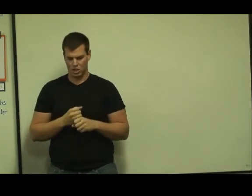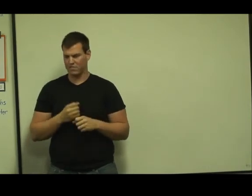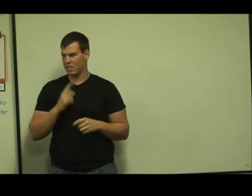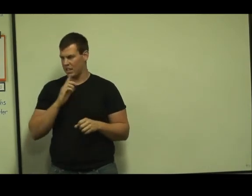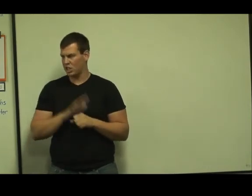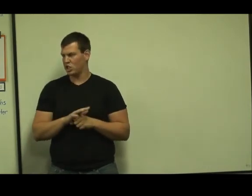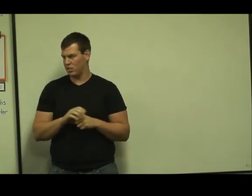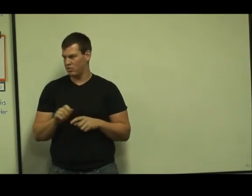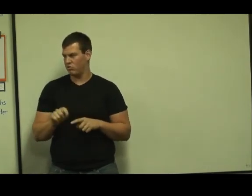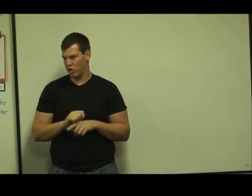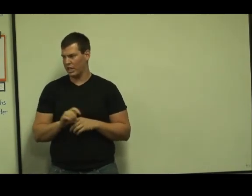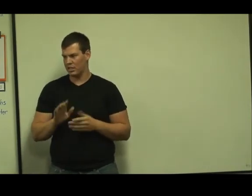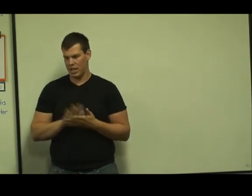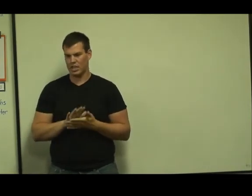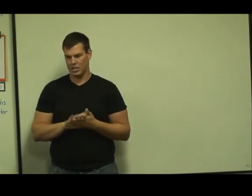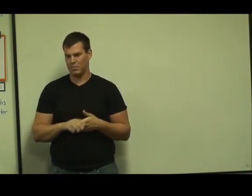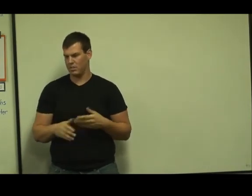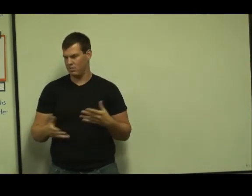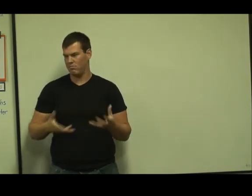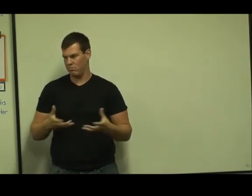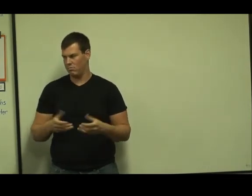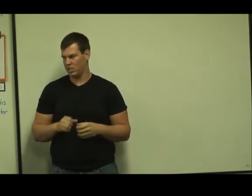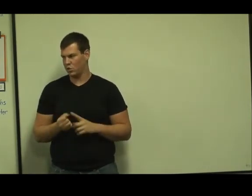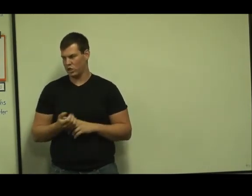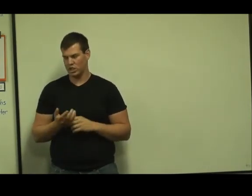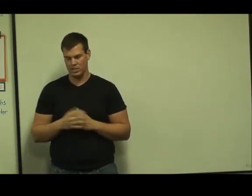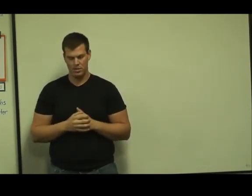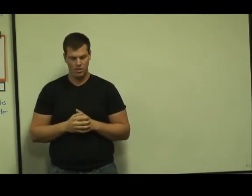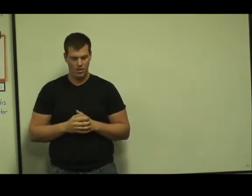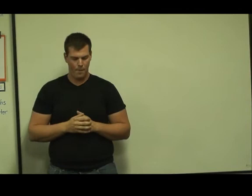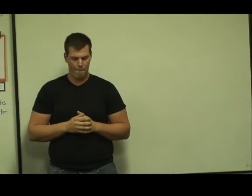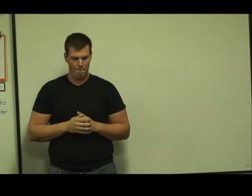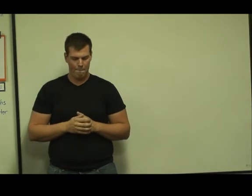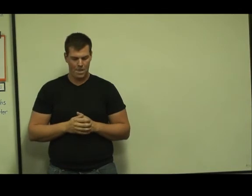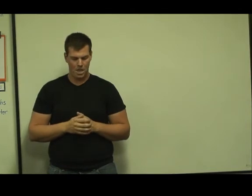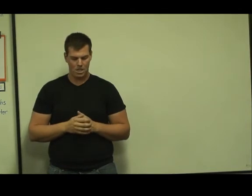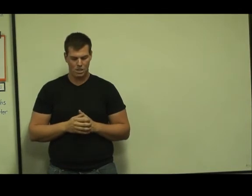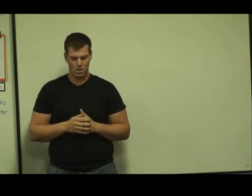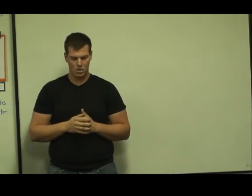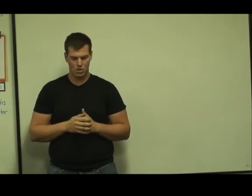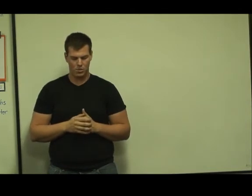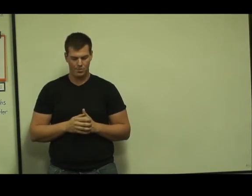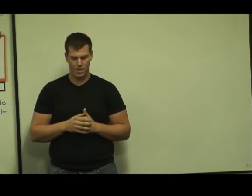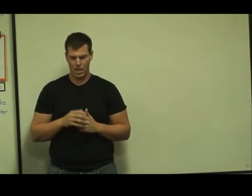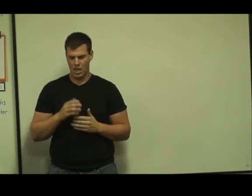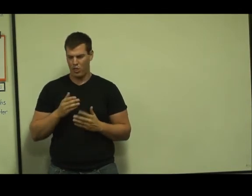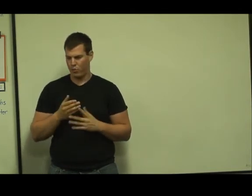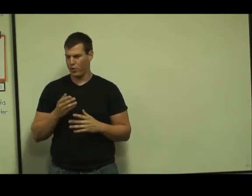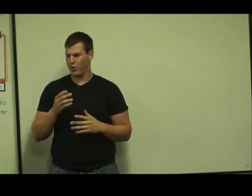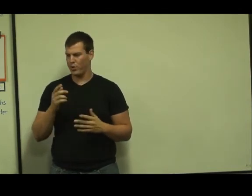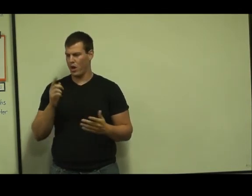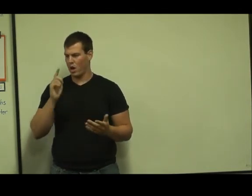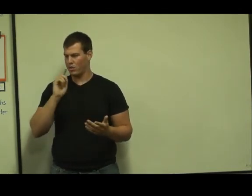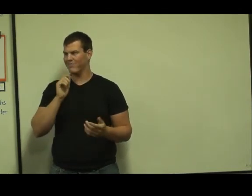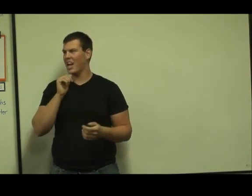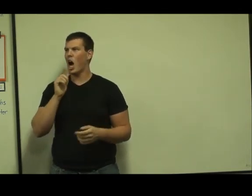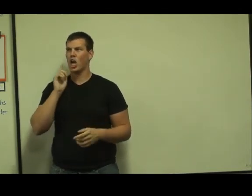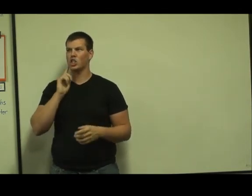the dedication, training in the academic situation. Yeah, so through now I